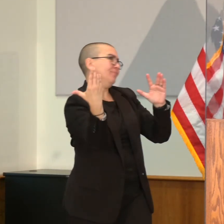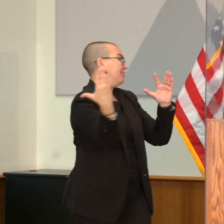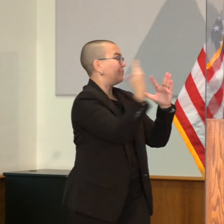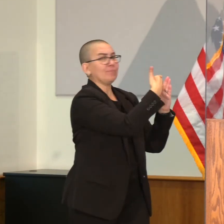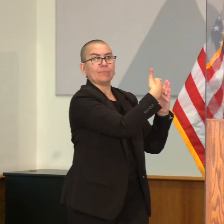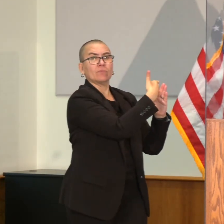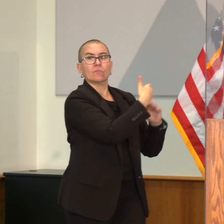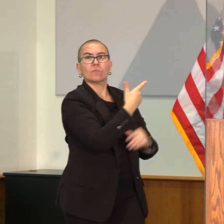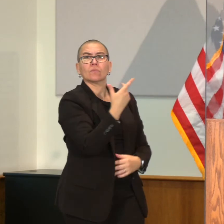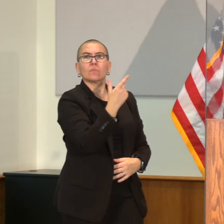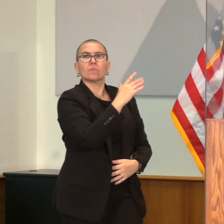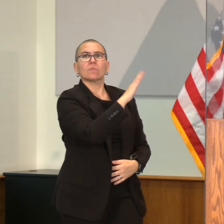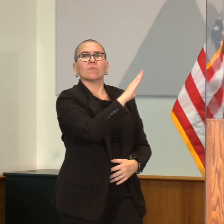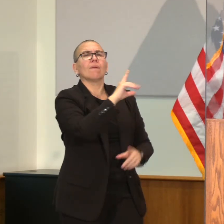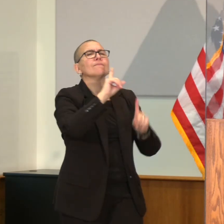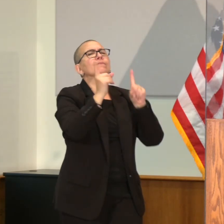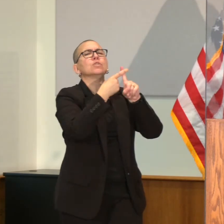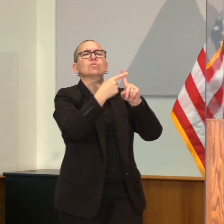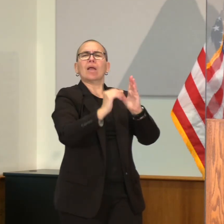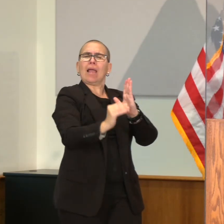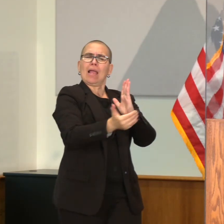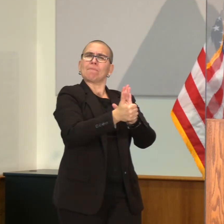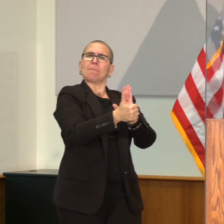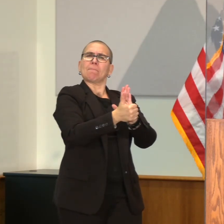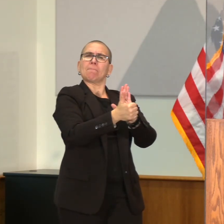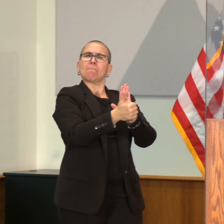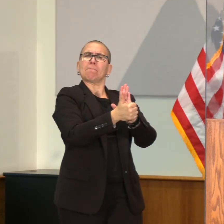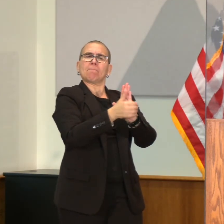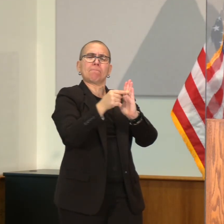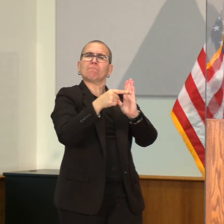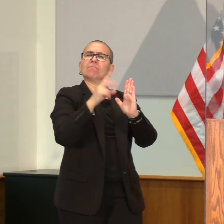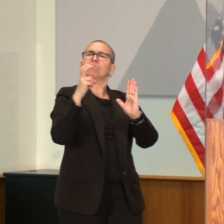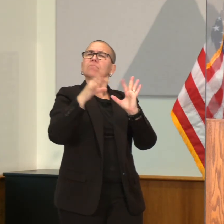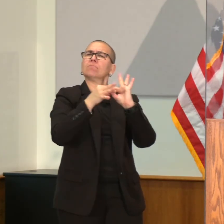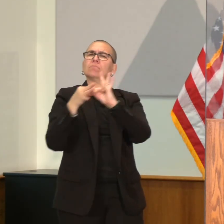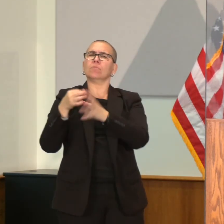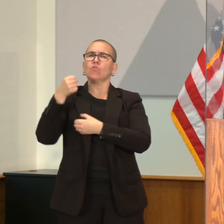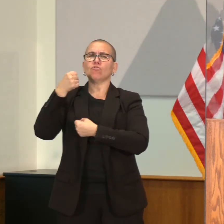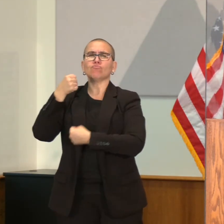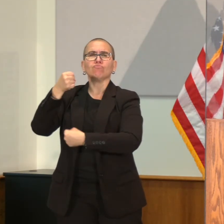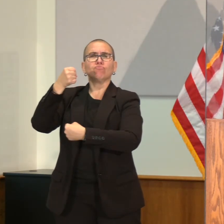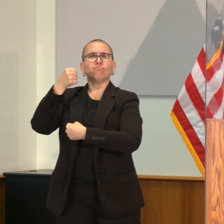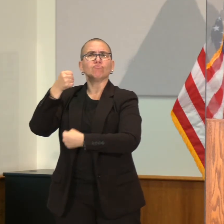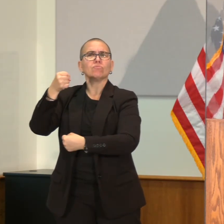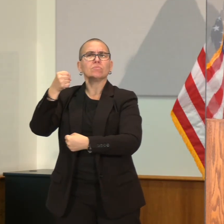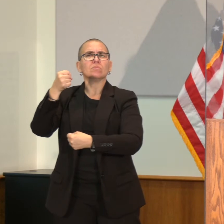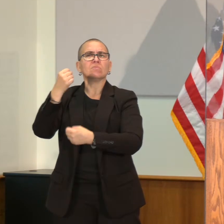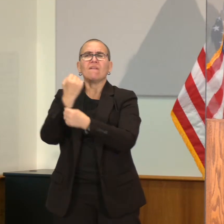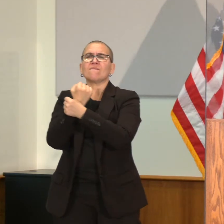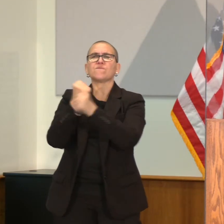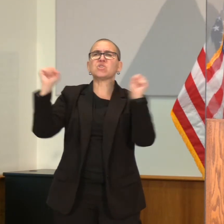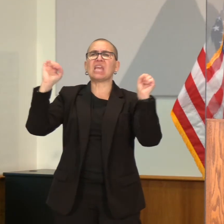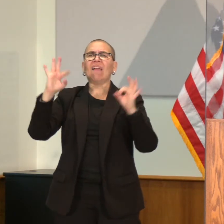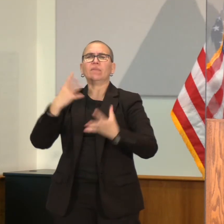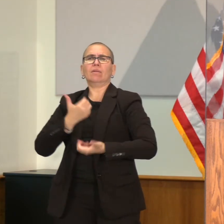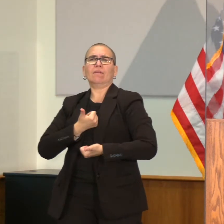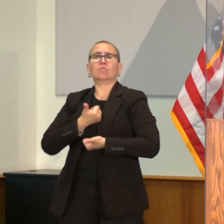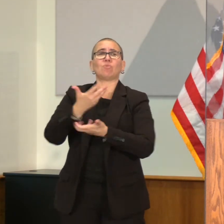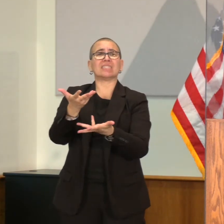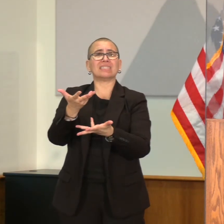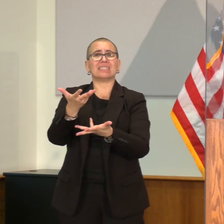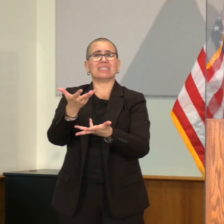On the First Amendment stuff, and that was the other one, obviously, there has been concern expressed in committee. There was concerns expressed during the post-board hearing about First